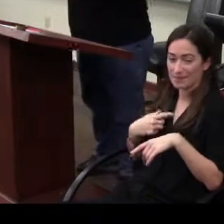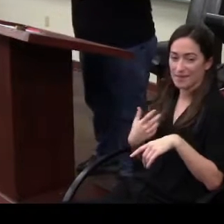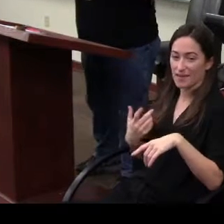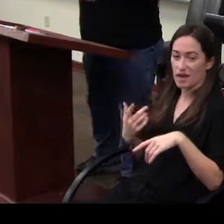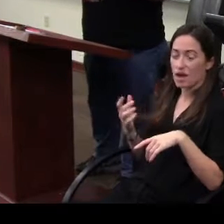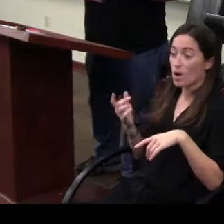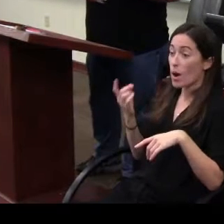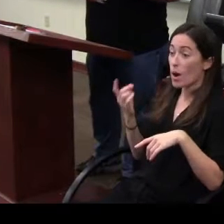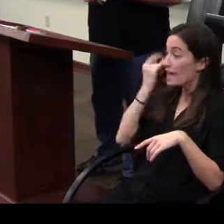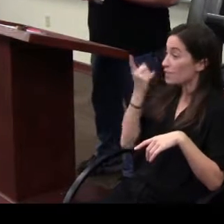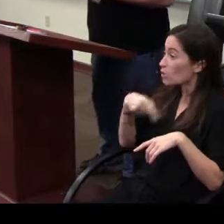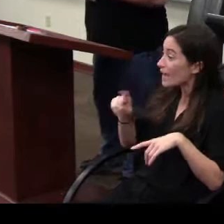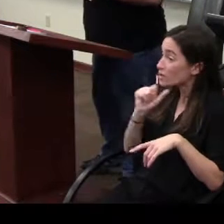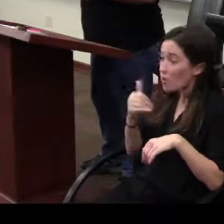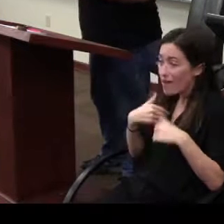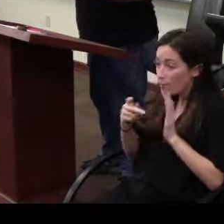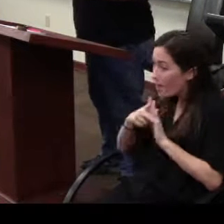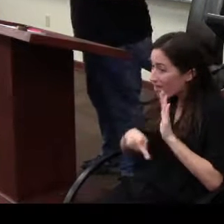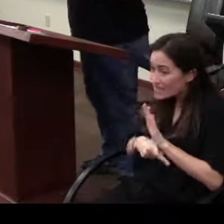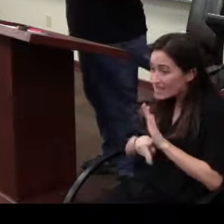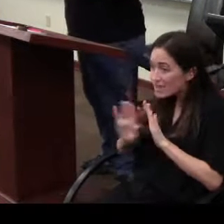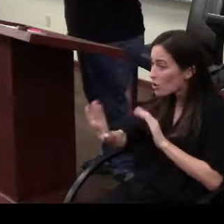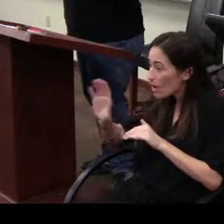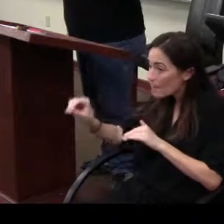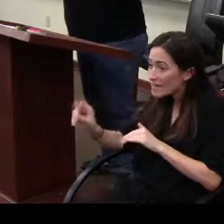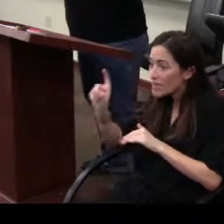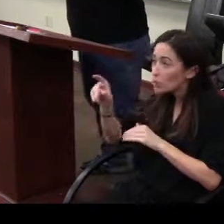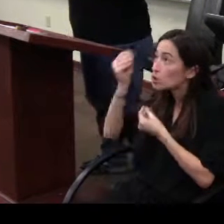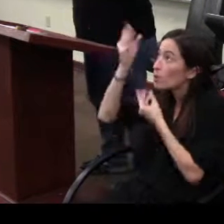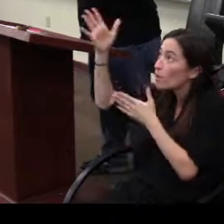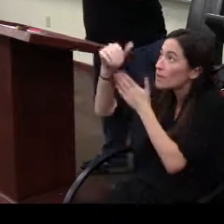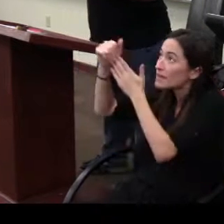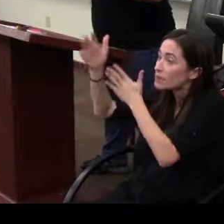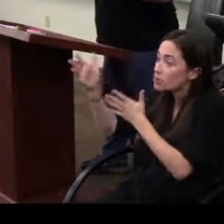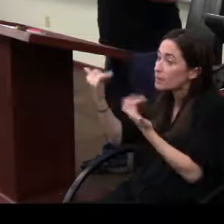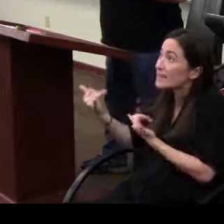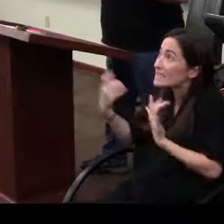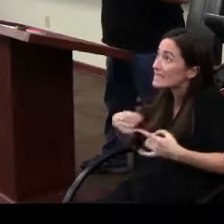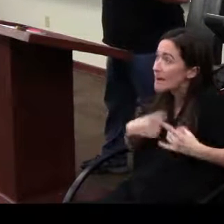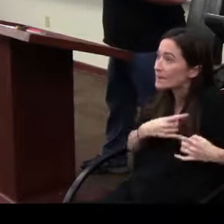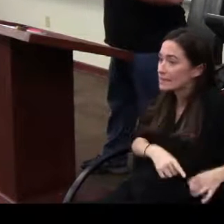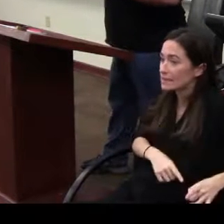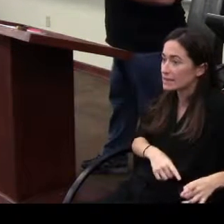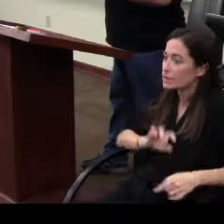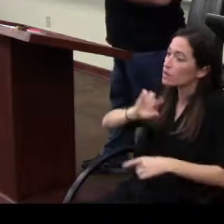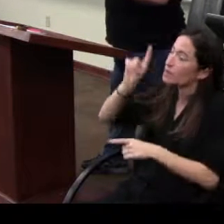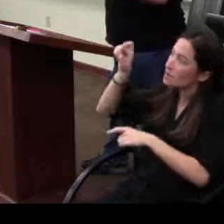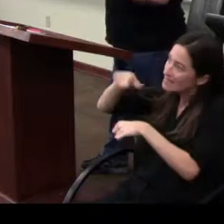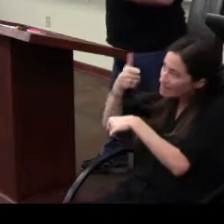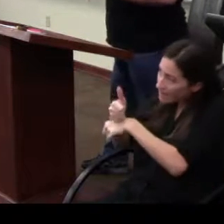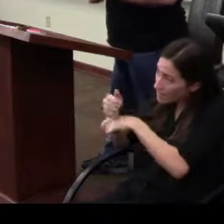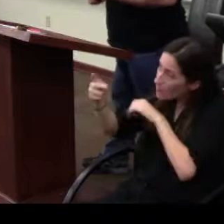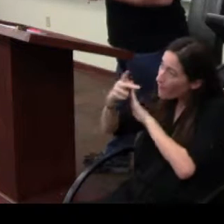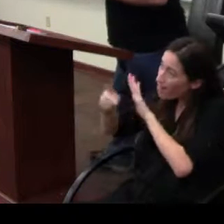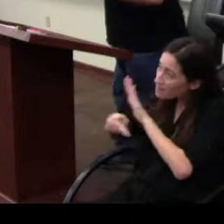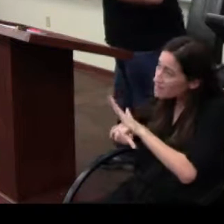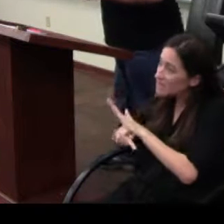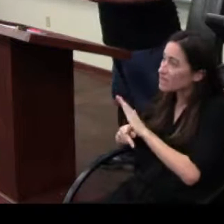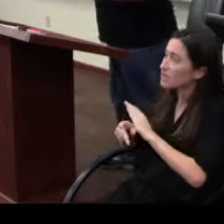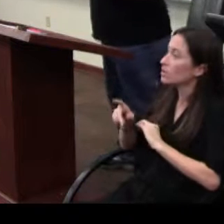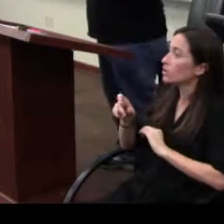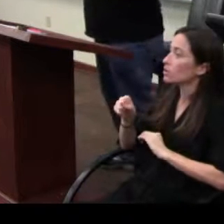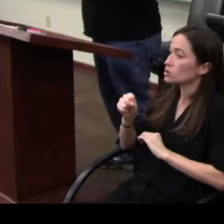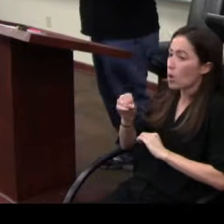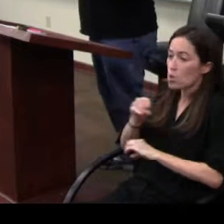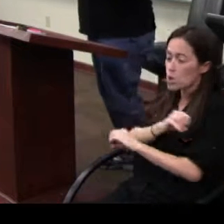of all, you need to let your leadership know that this is happening. You need to tell them that to set a policy where you do not send